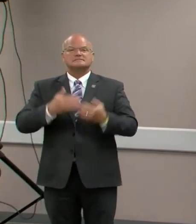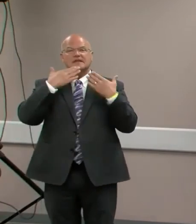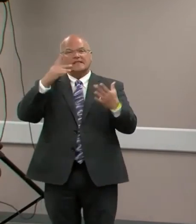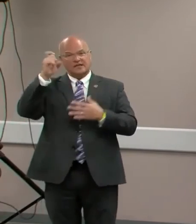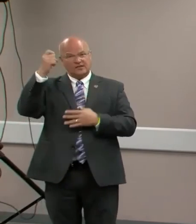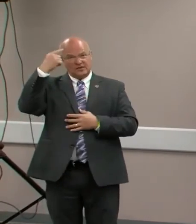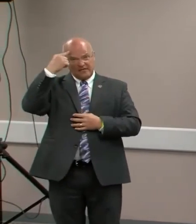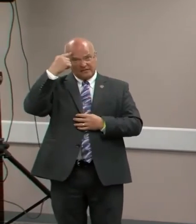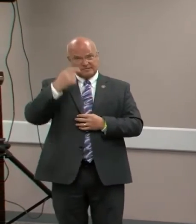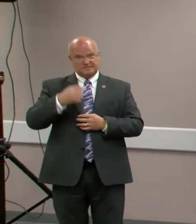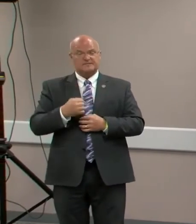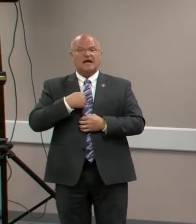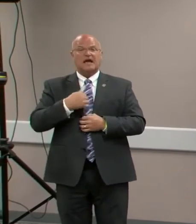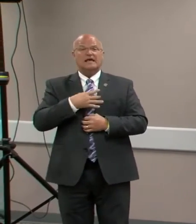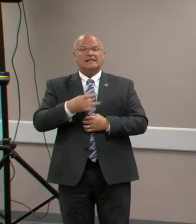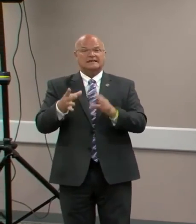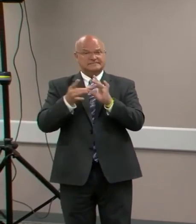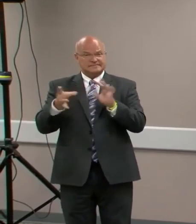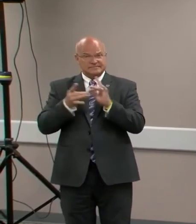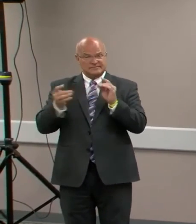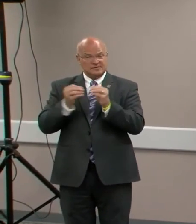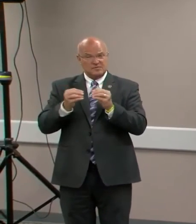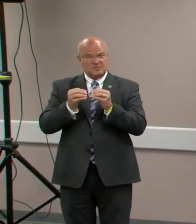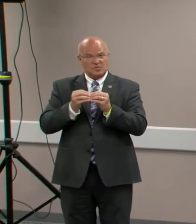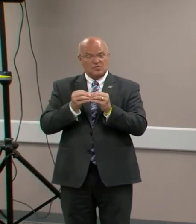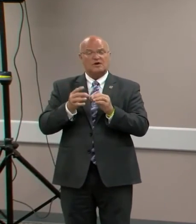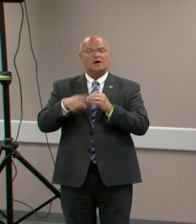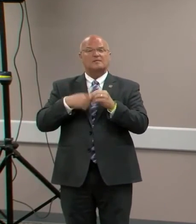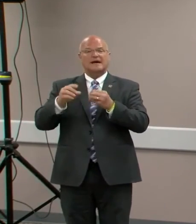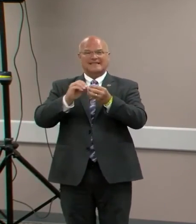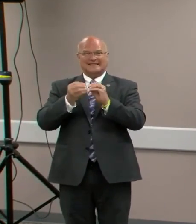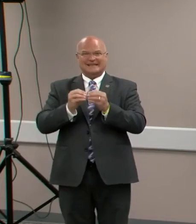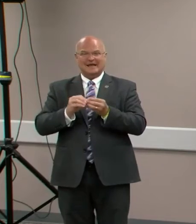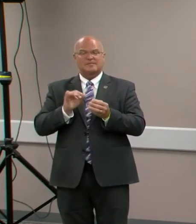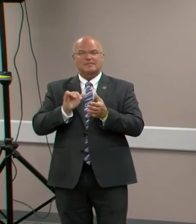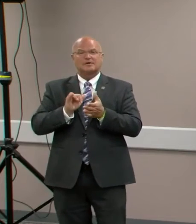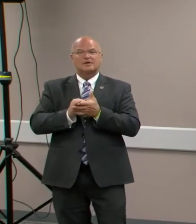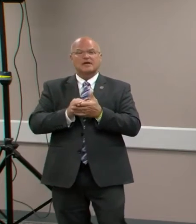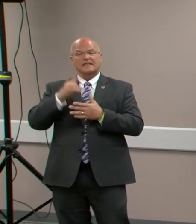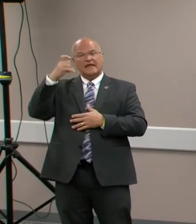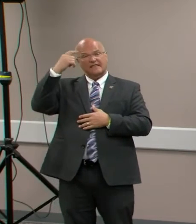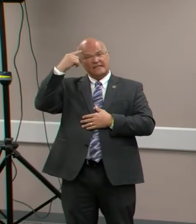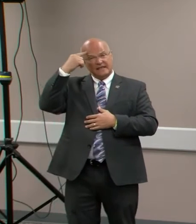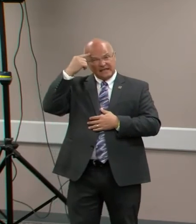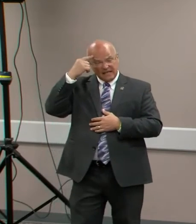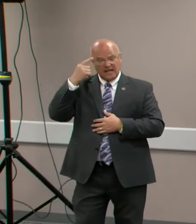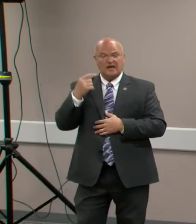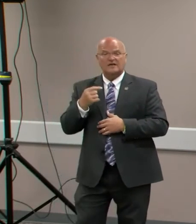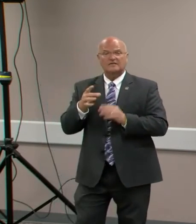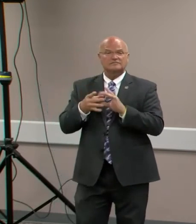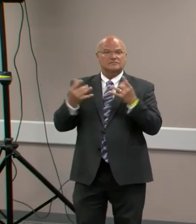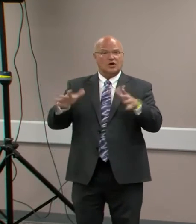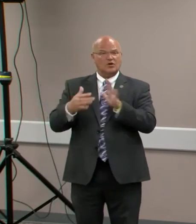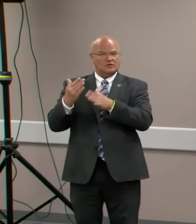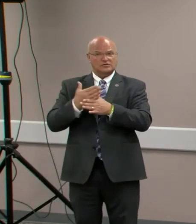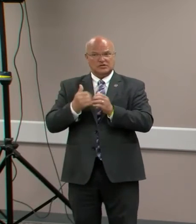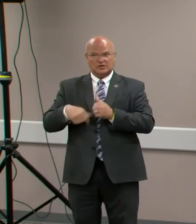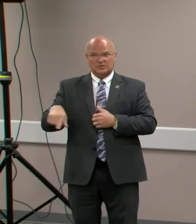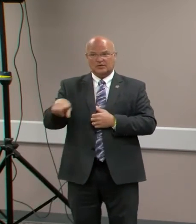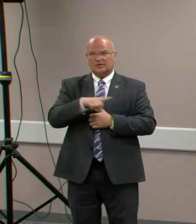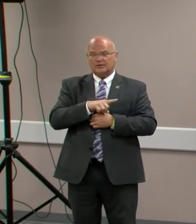Thank you, Governor. I'd like to just make a few more comments on the numbers that the Governor's already